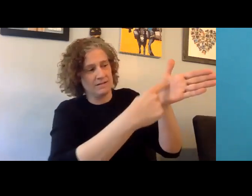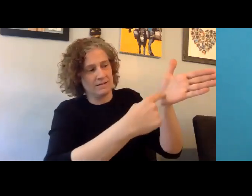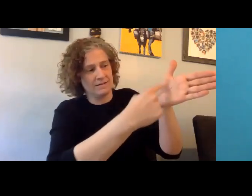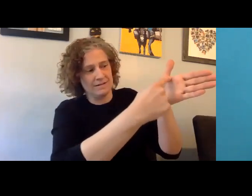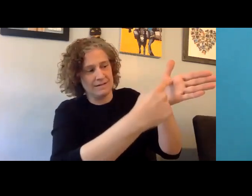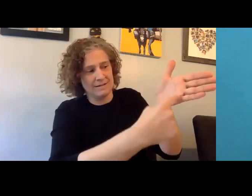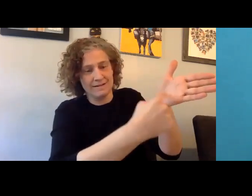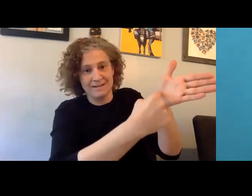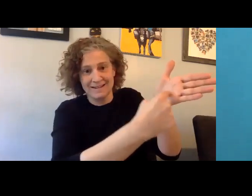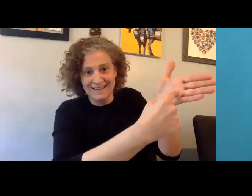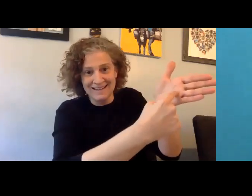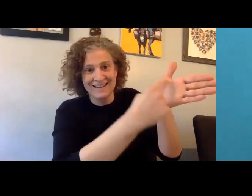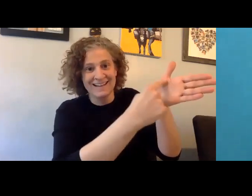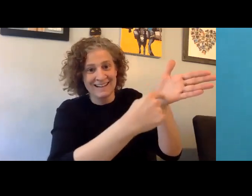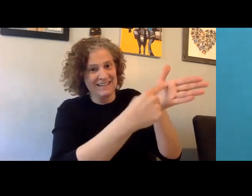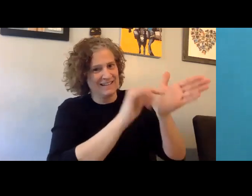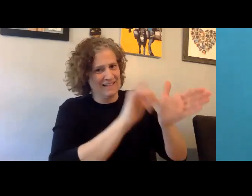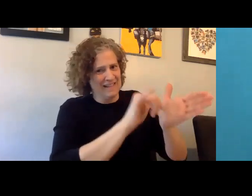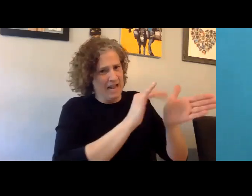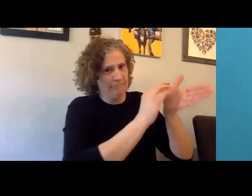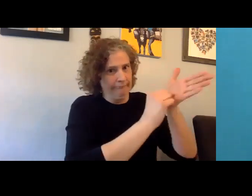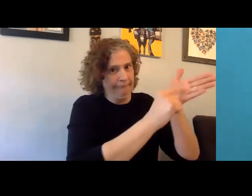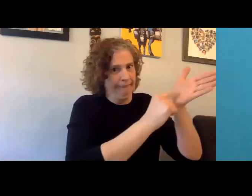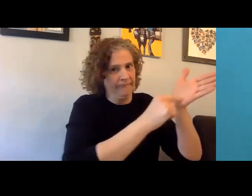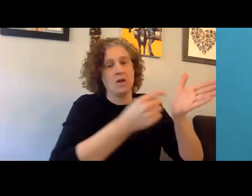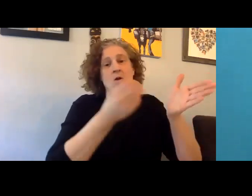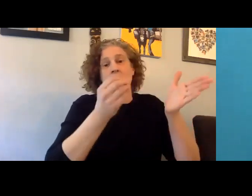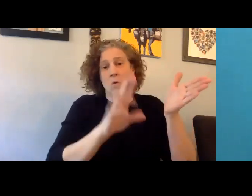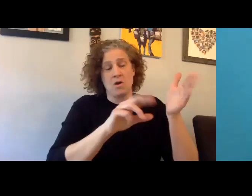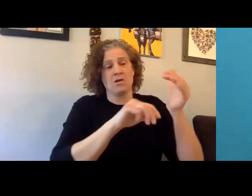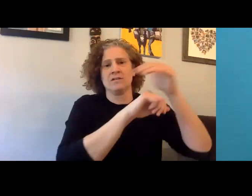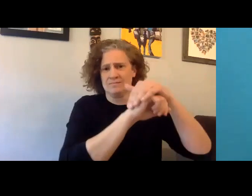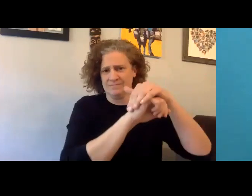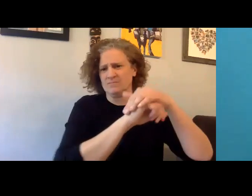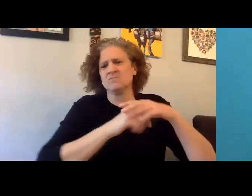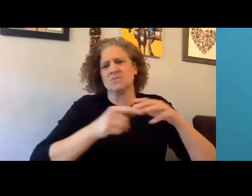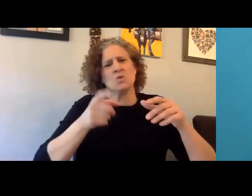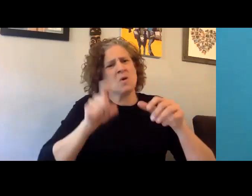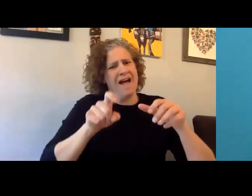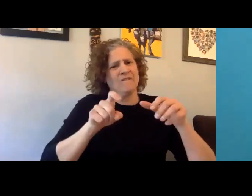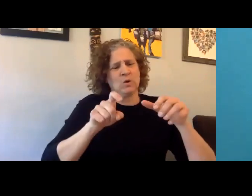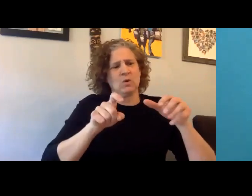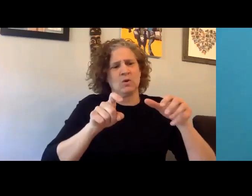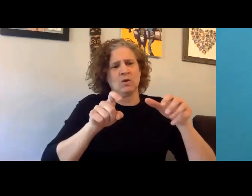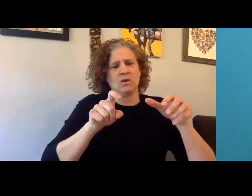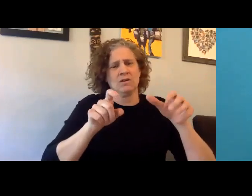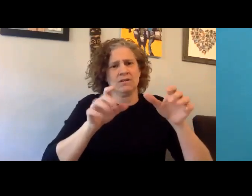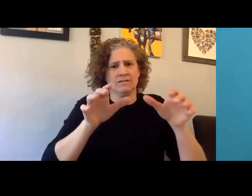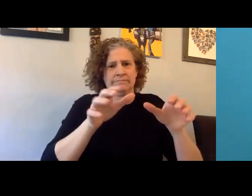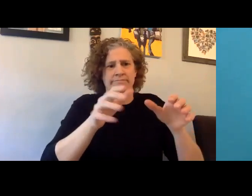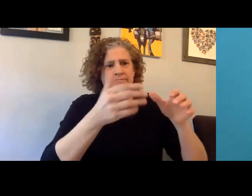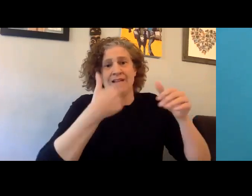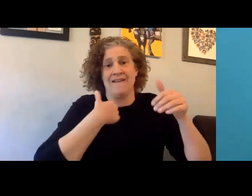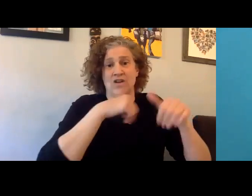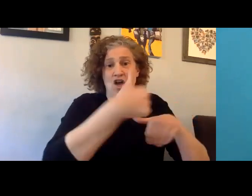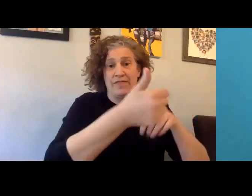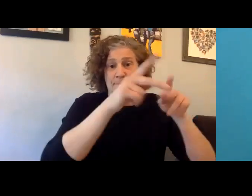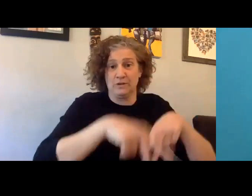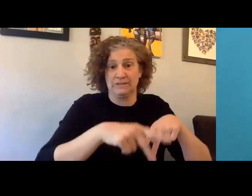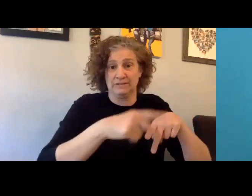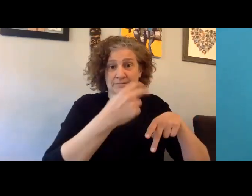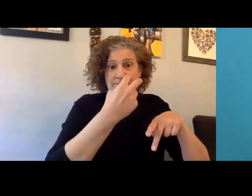of, shows methods of how to use palm writing or pro-tactile